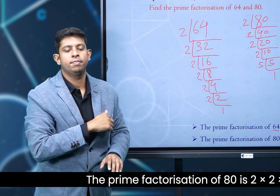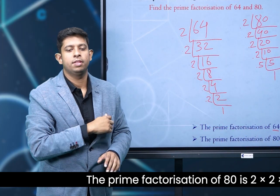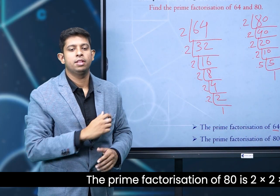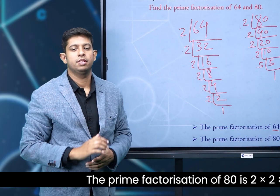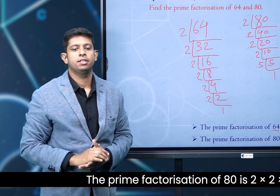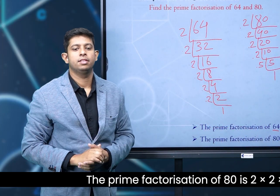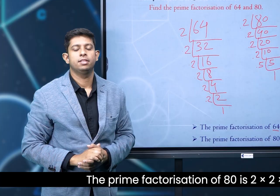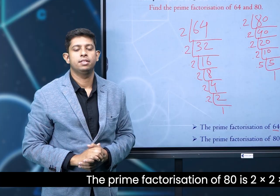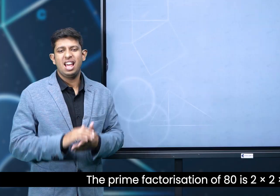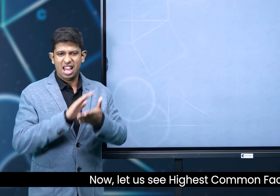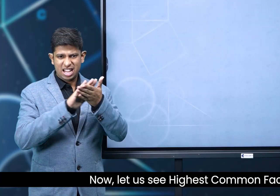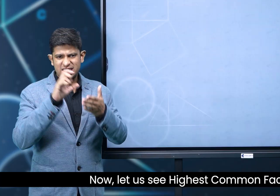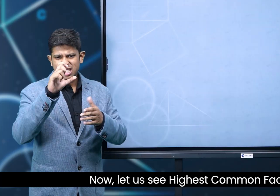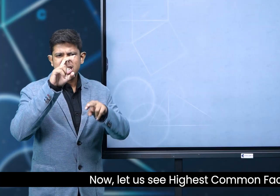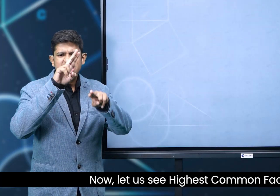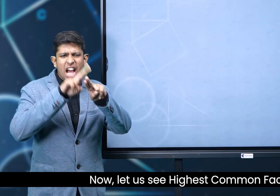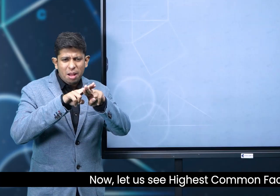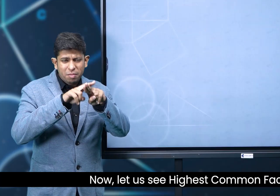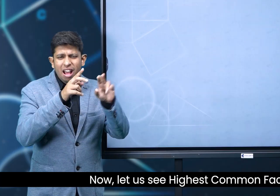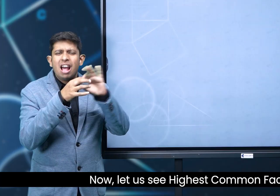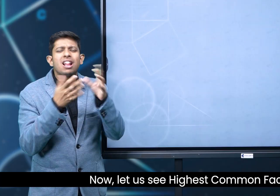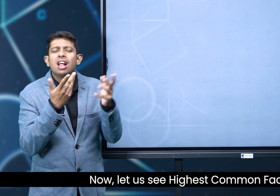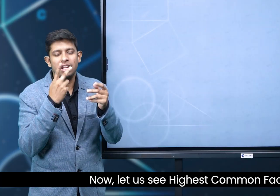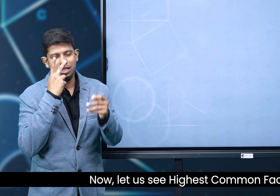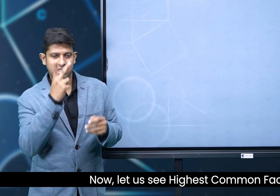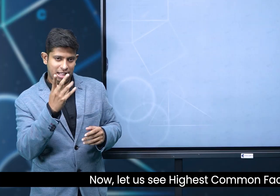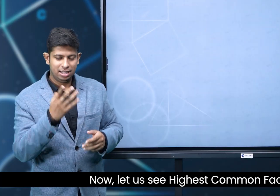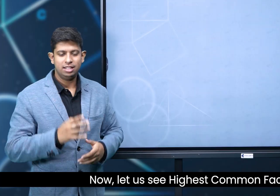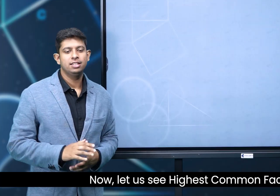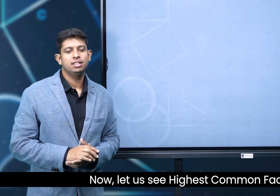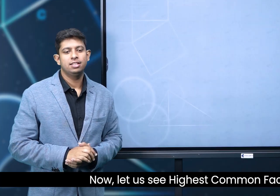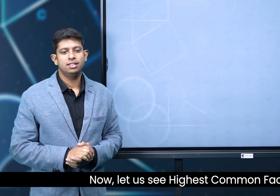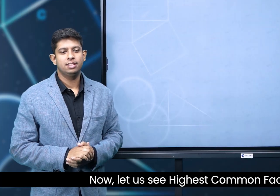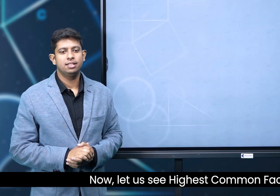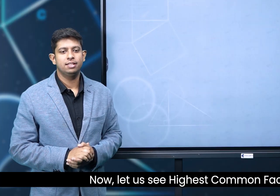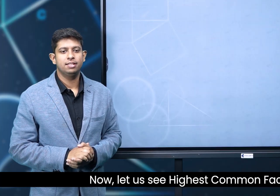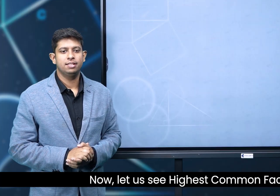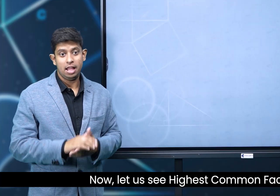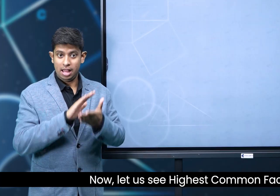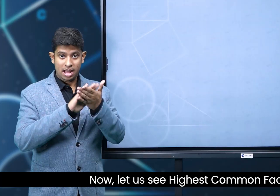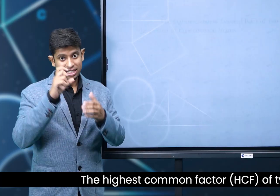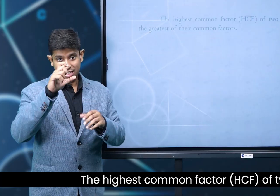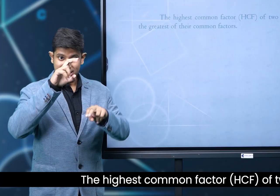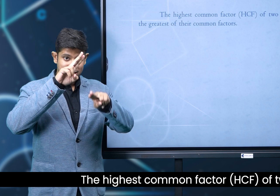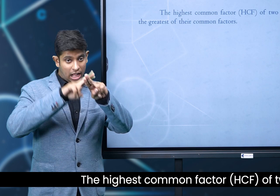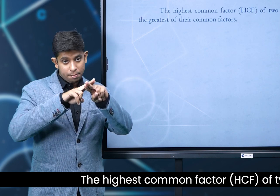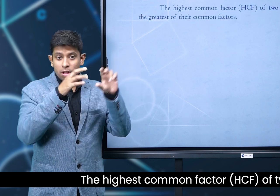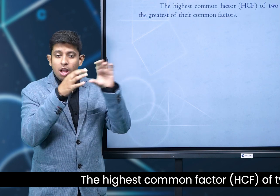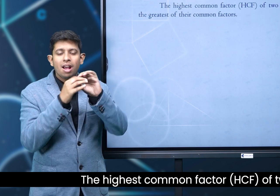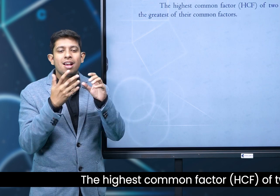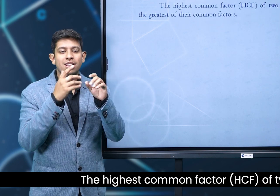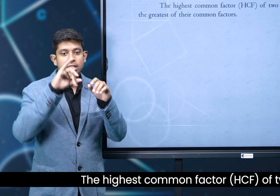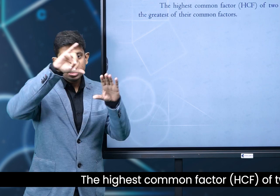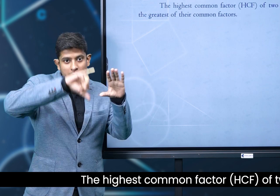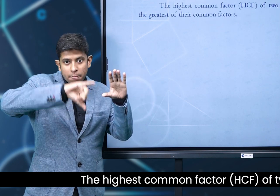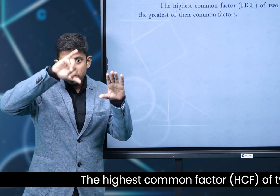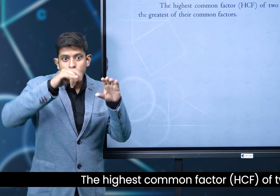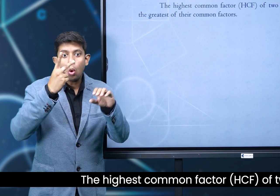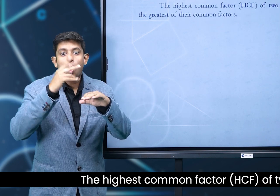2 into 5. Now let us see highest common factor, HCF. The highest common factor of two or more